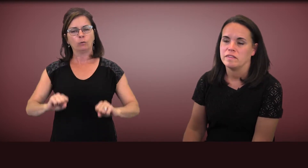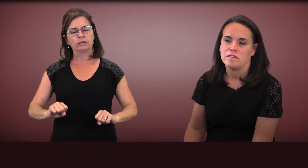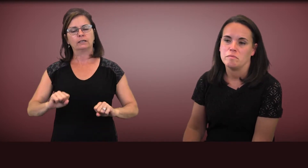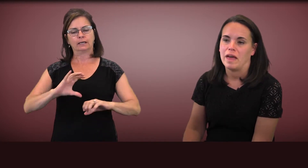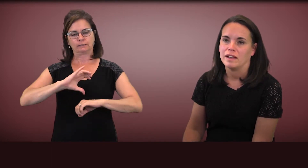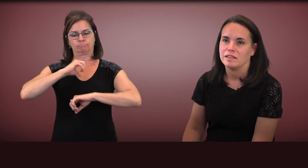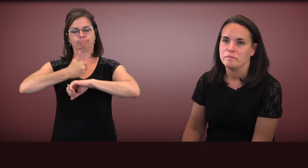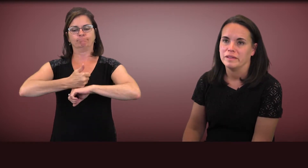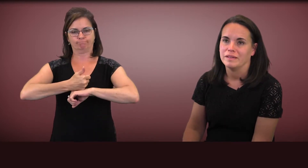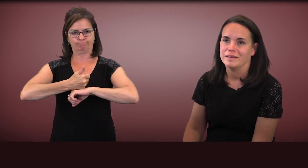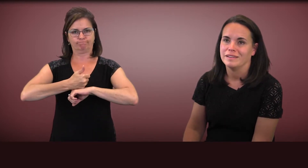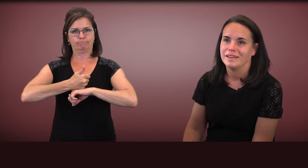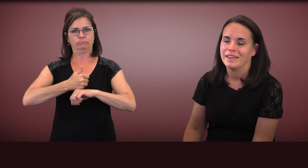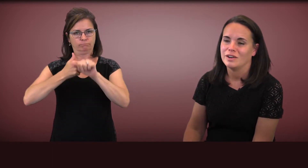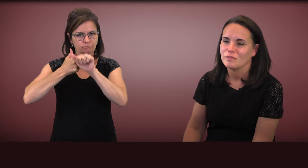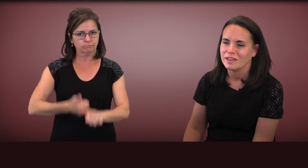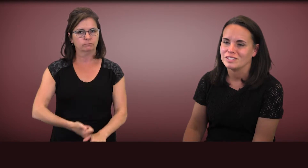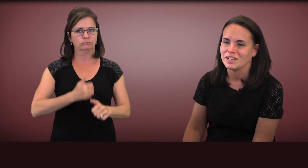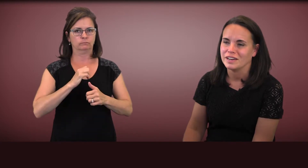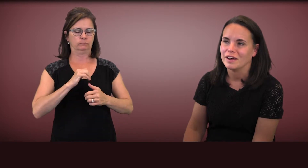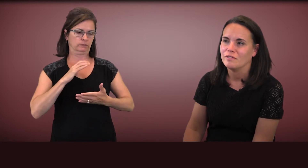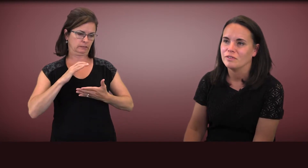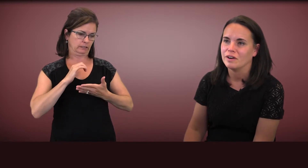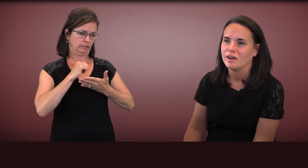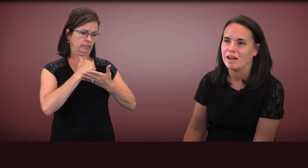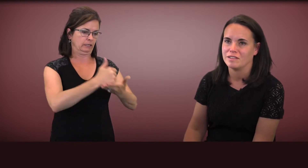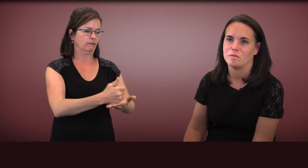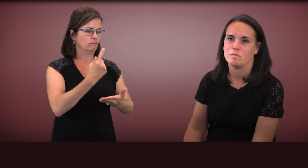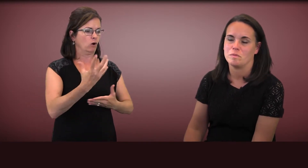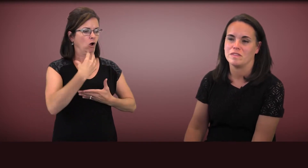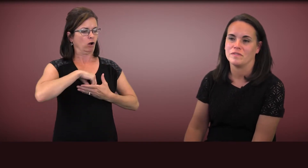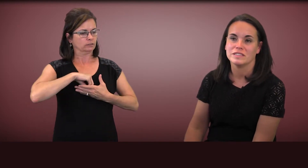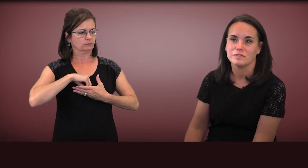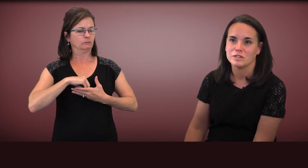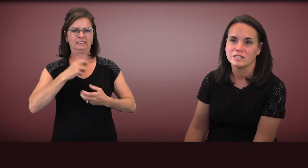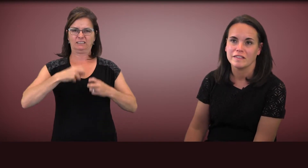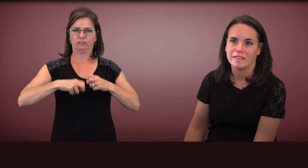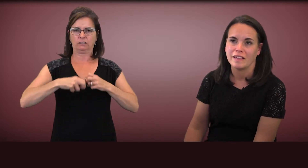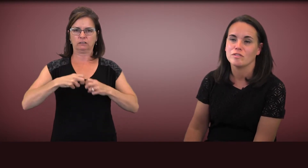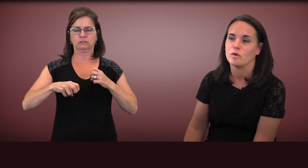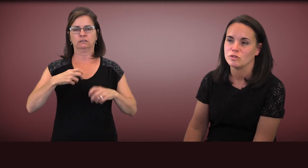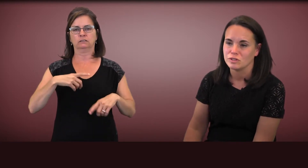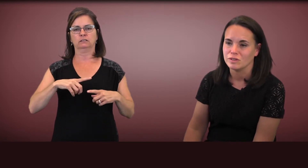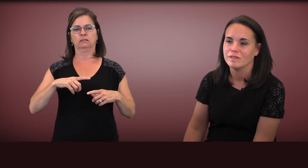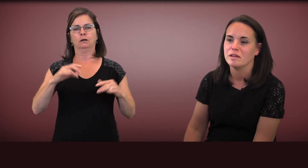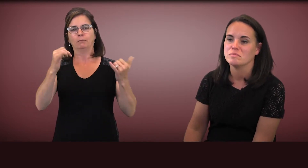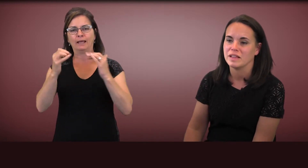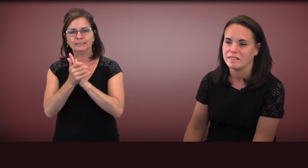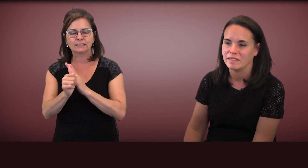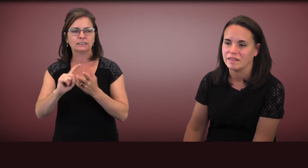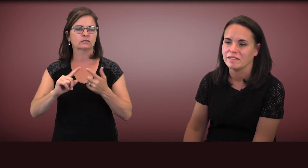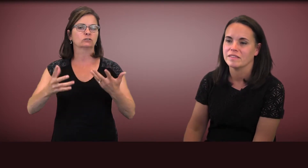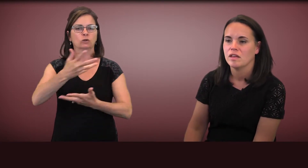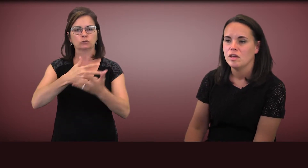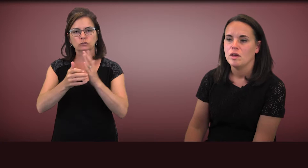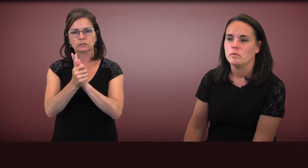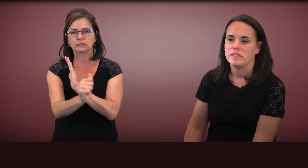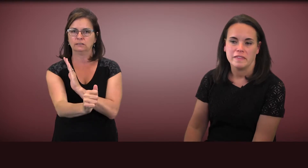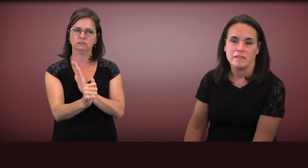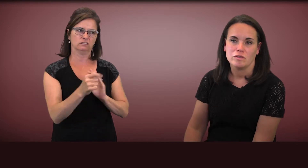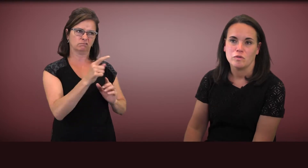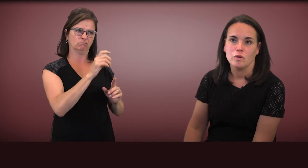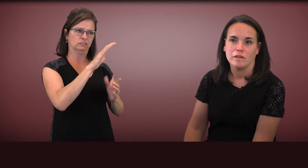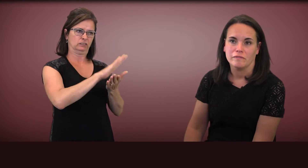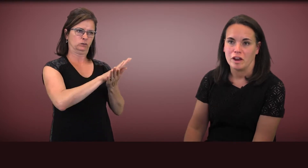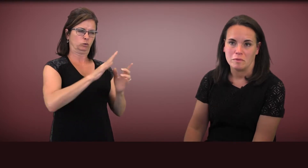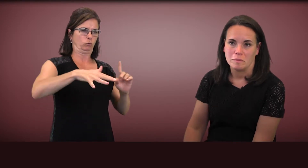how we can systematically build intervention for autism-specific difficulties like social and play skills